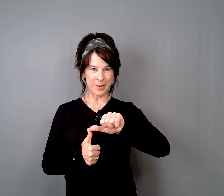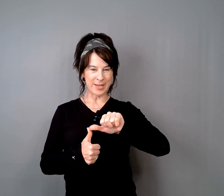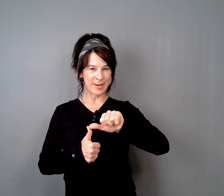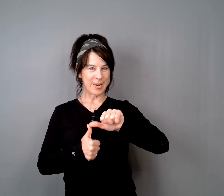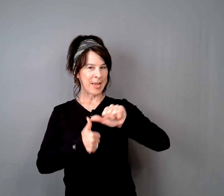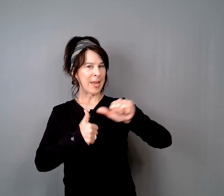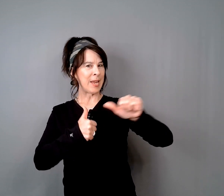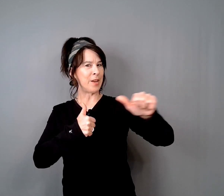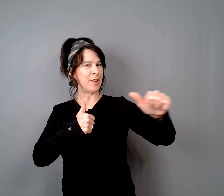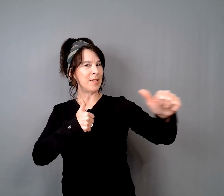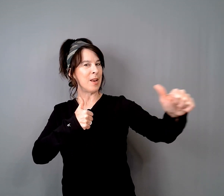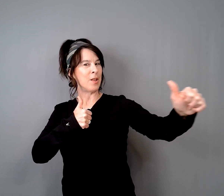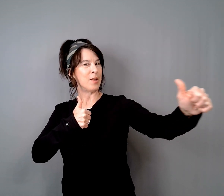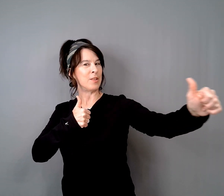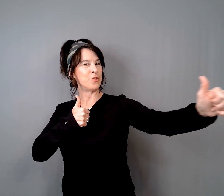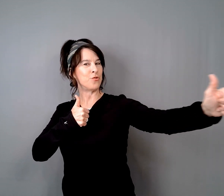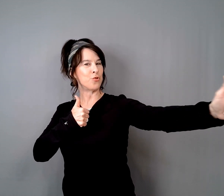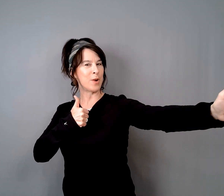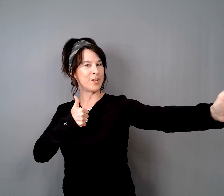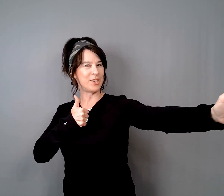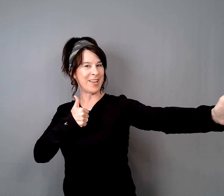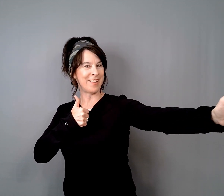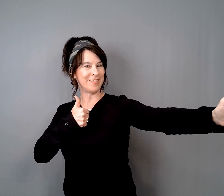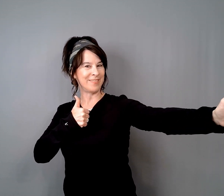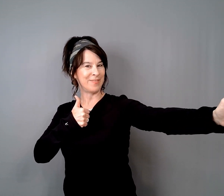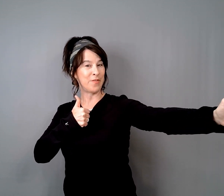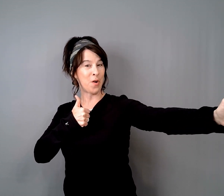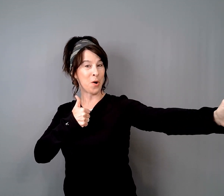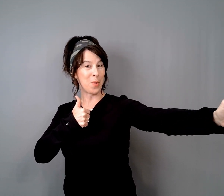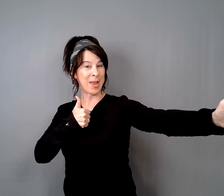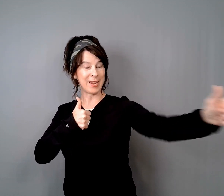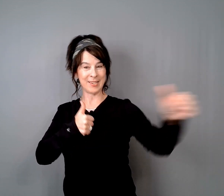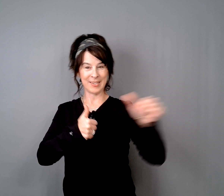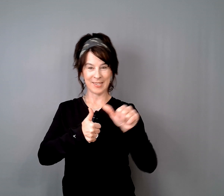non-dominant, and stretch it out far away.